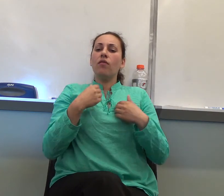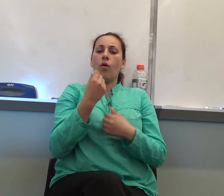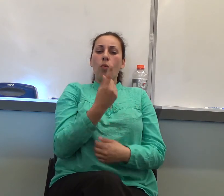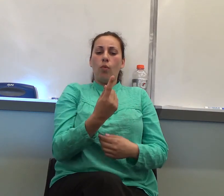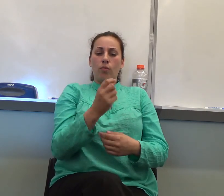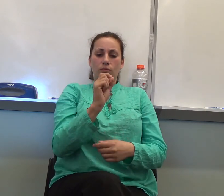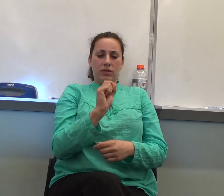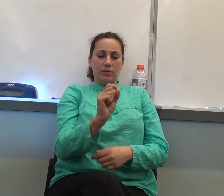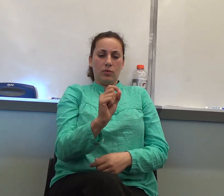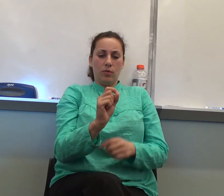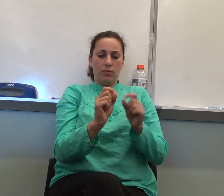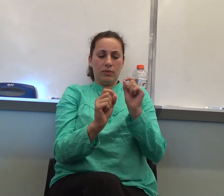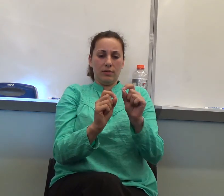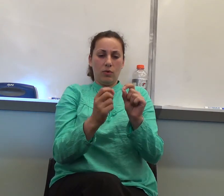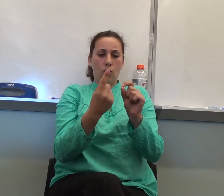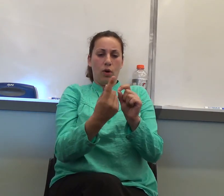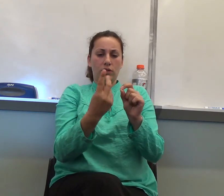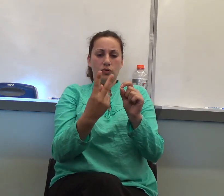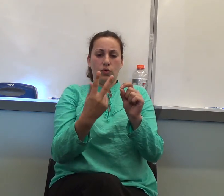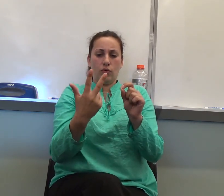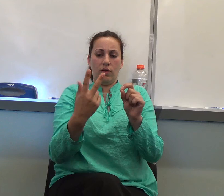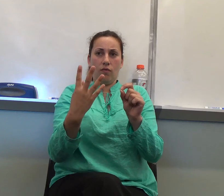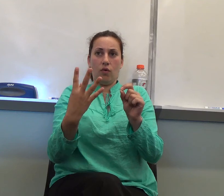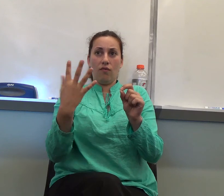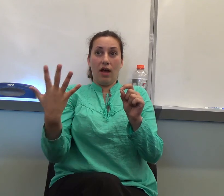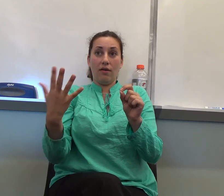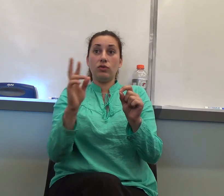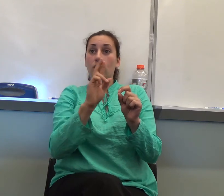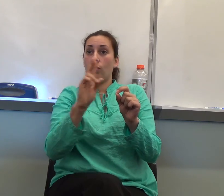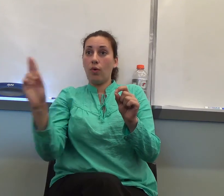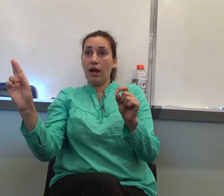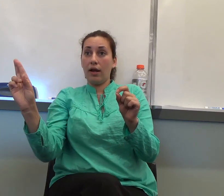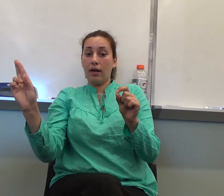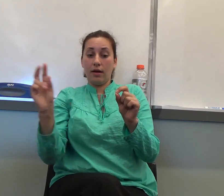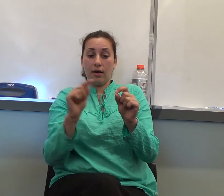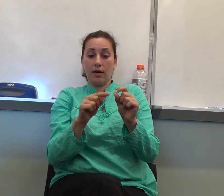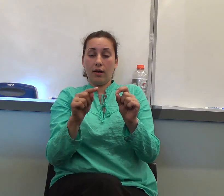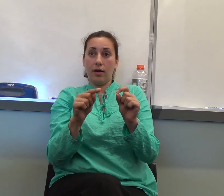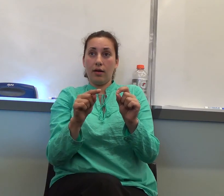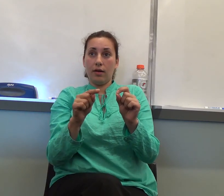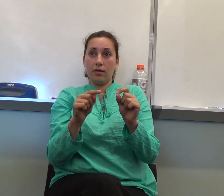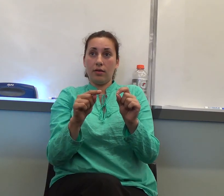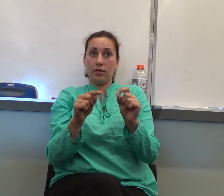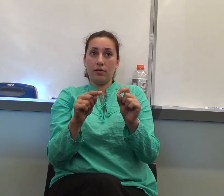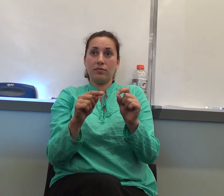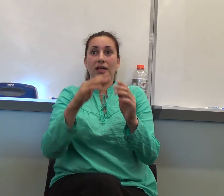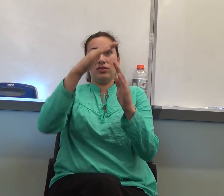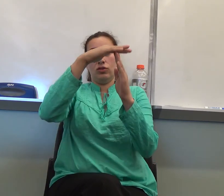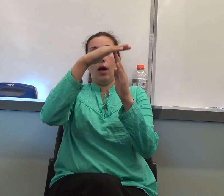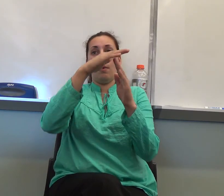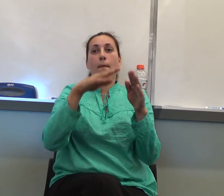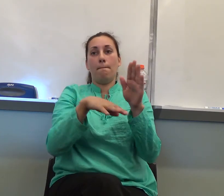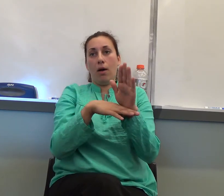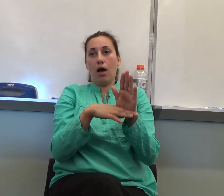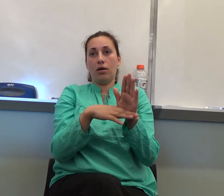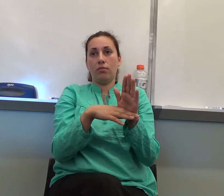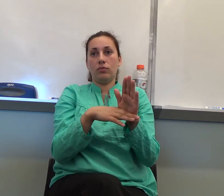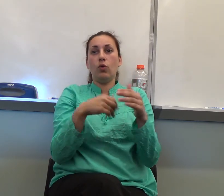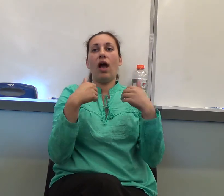5 numbers to the right of the decimal point. If you combine the top and bottom factors, you have 5 numbers. So you